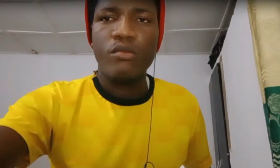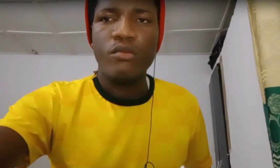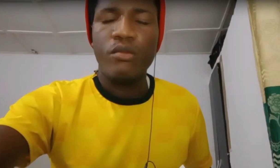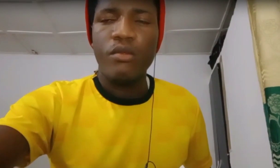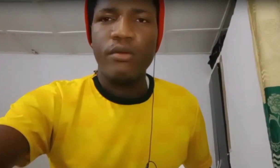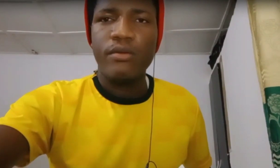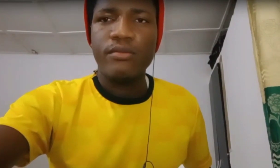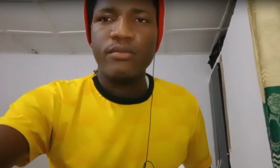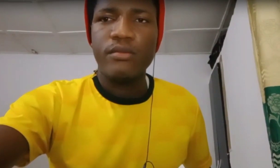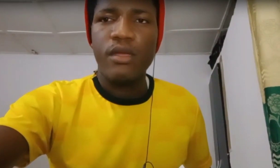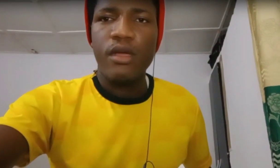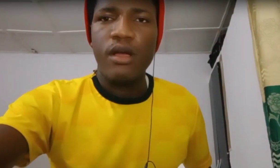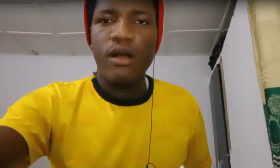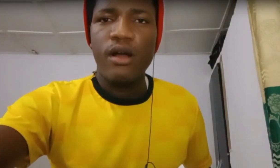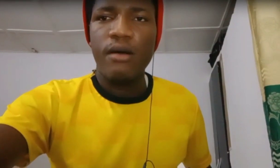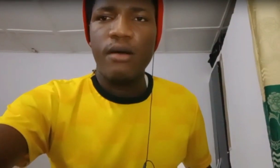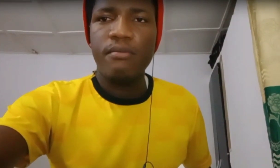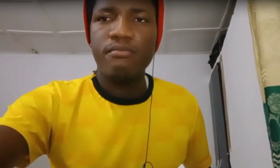Are you able to turn on your video now?